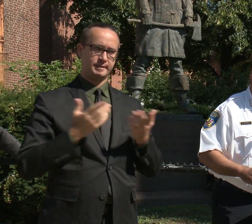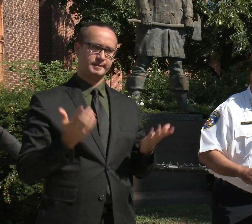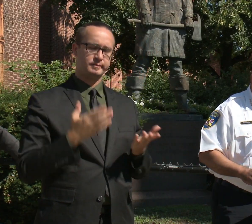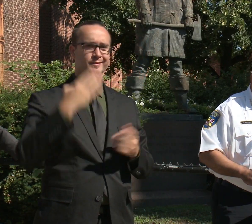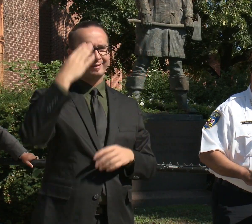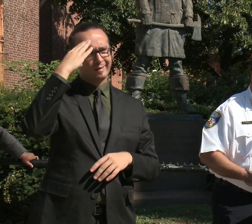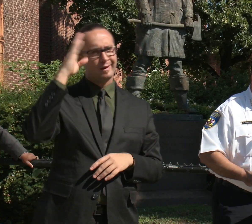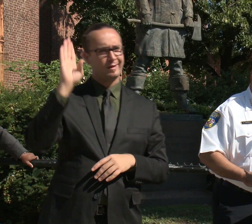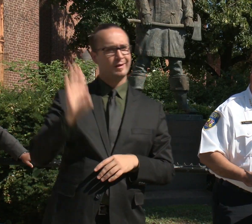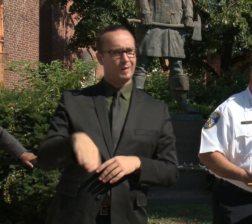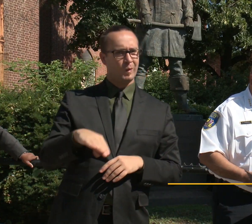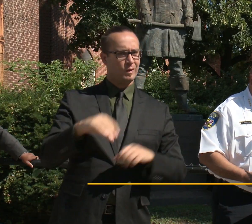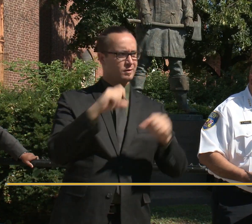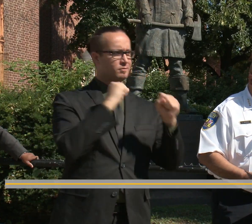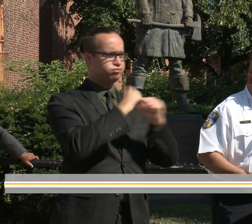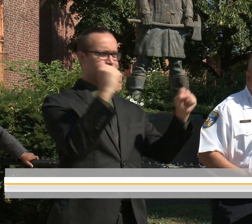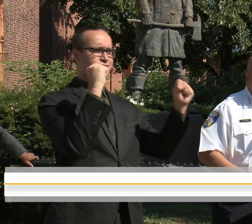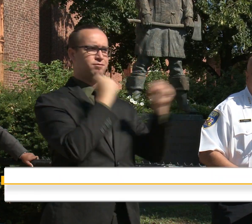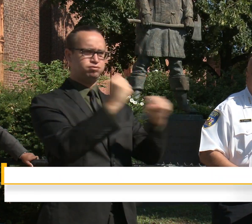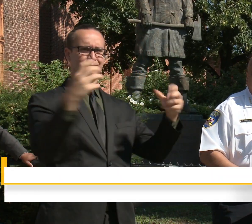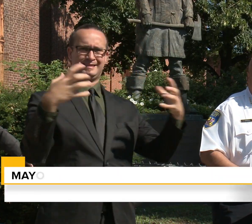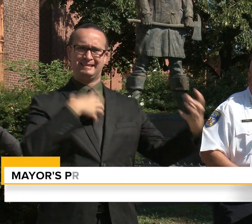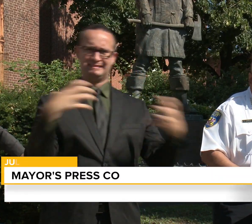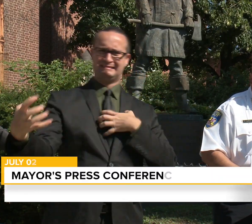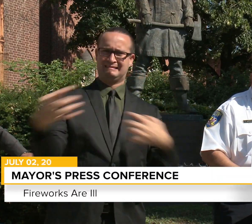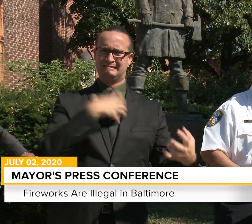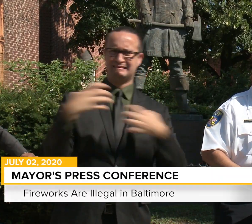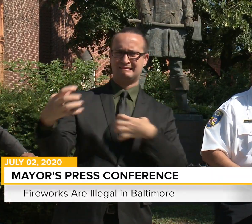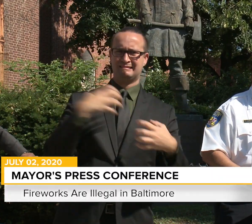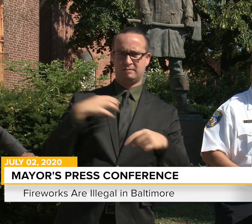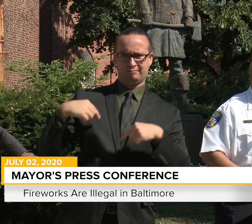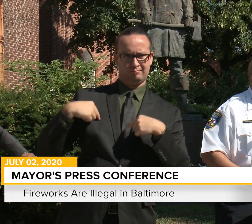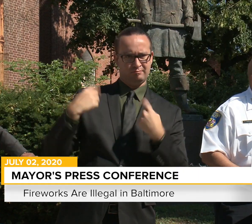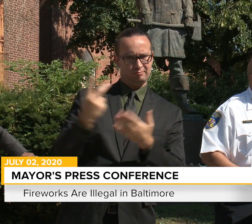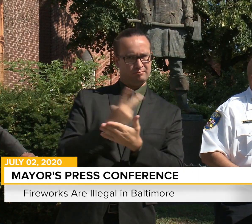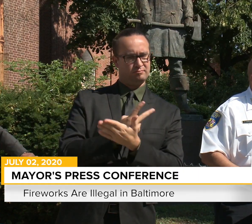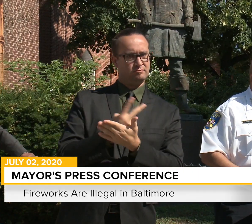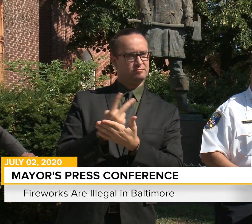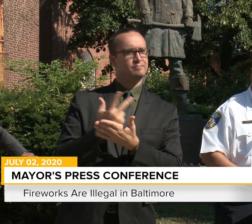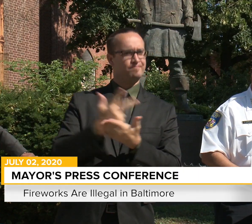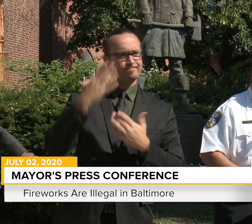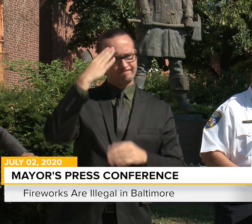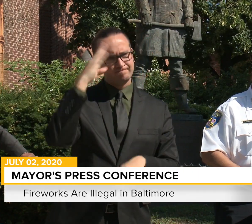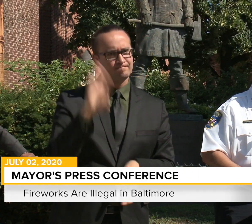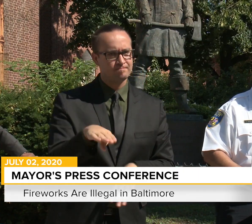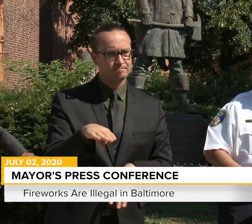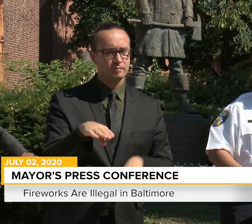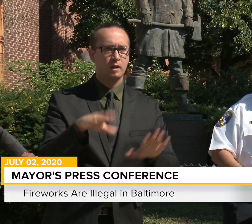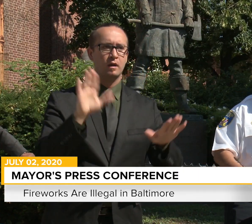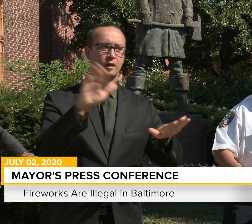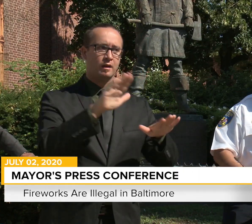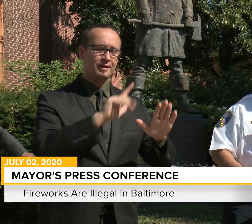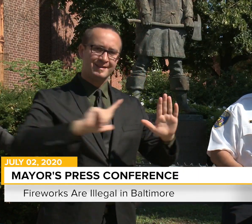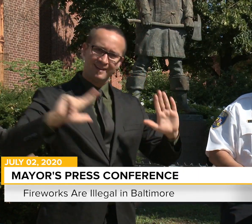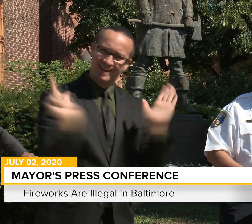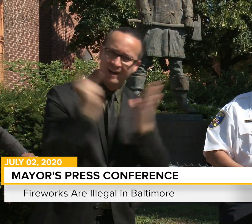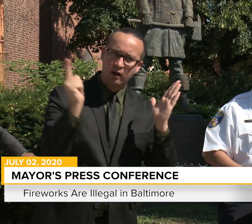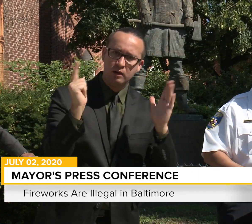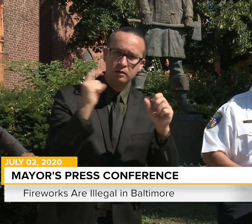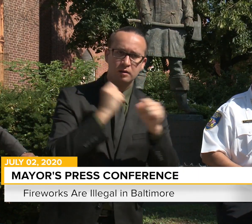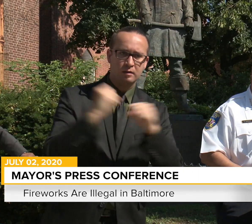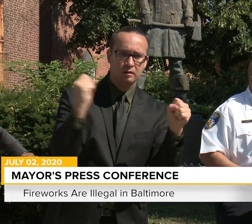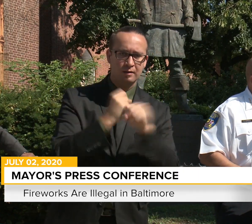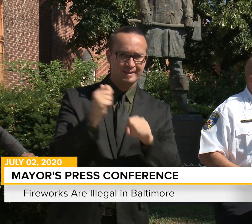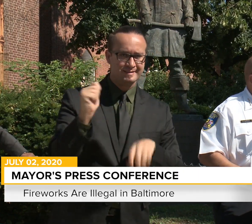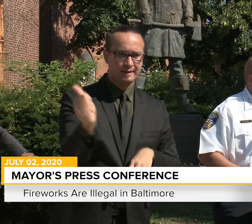weeks. Fireworks are not only illegal in Baltimore City, but they are extremely dangerous. They can cause, as you've heard, loss of